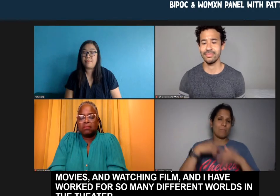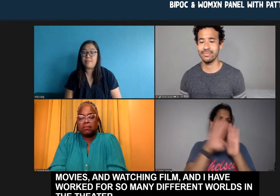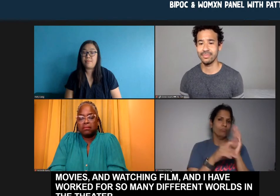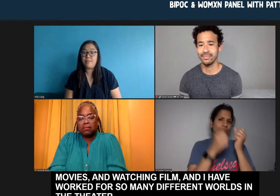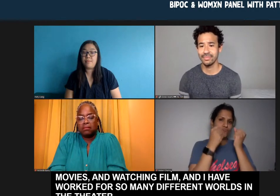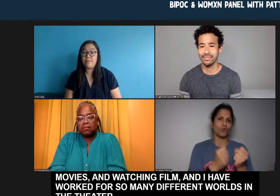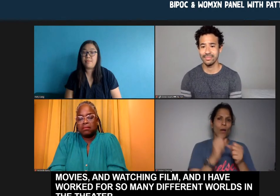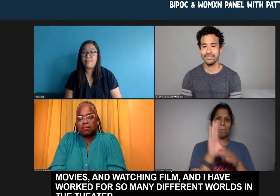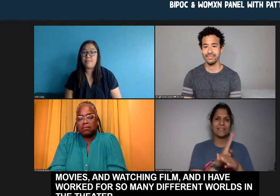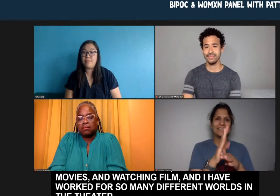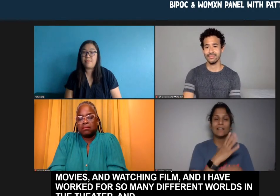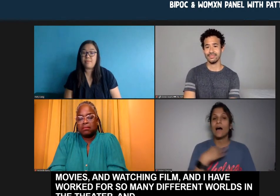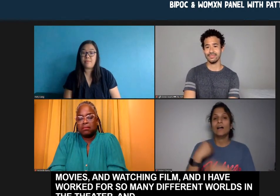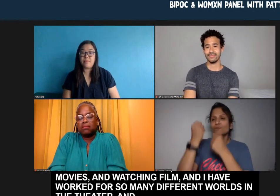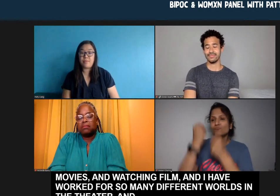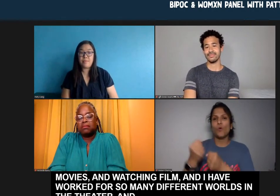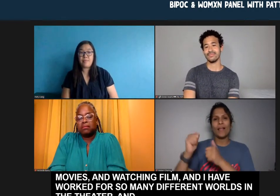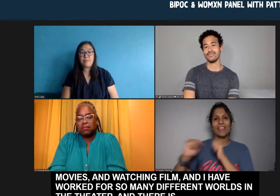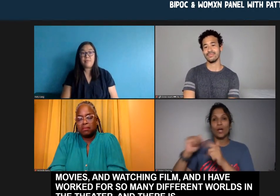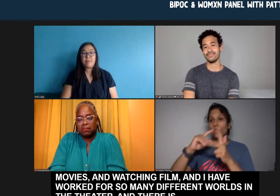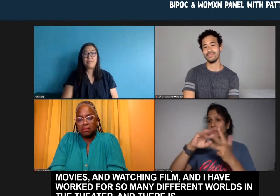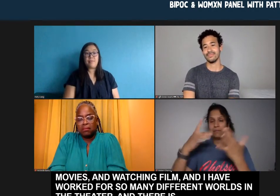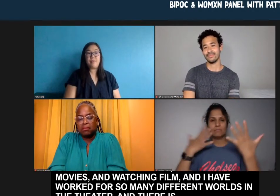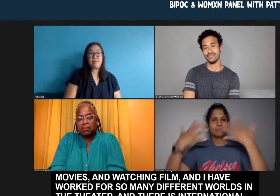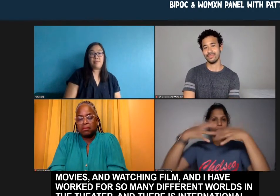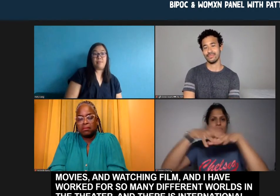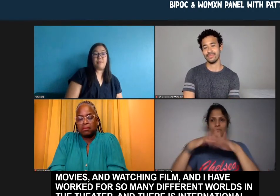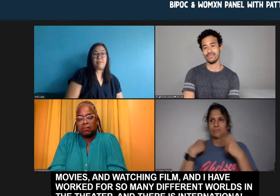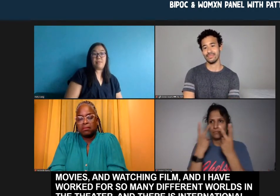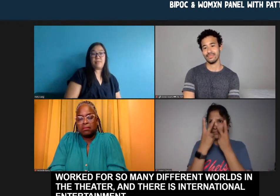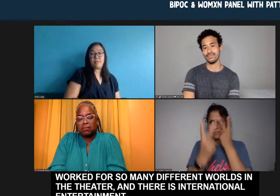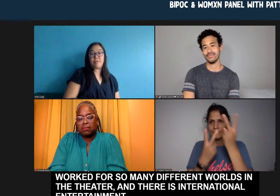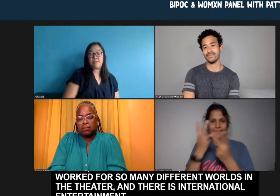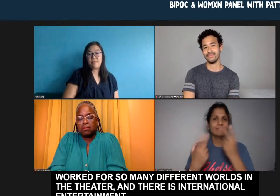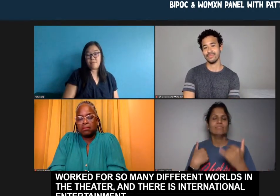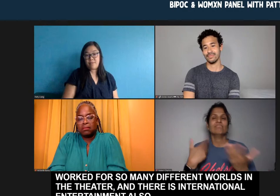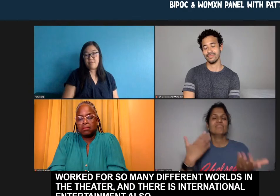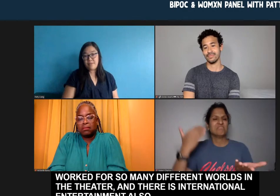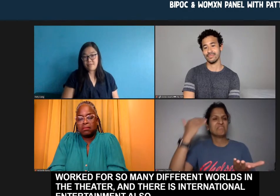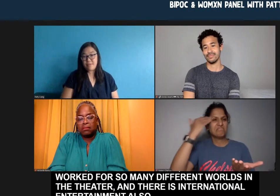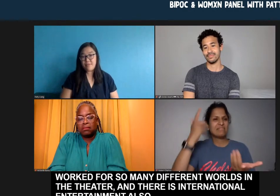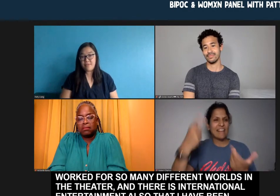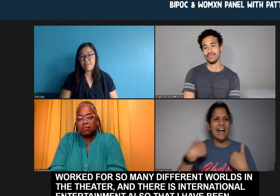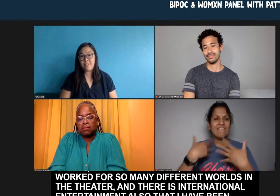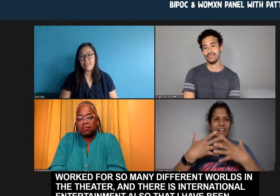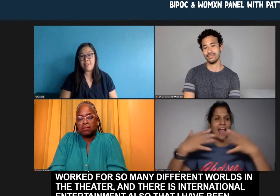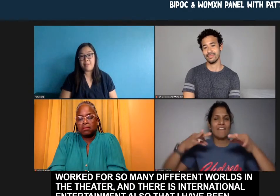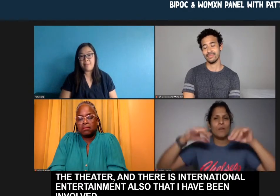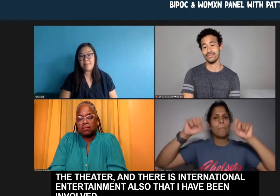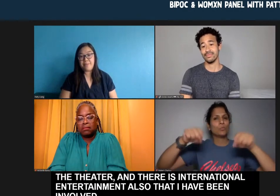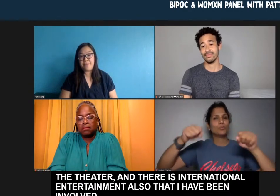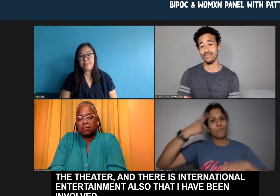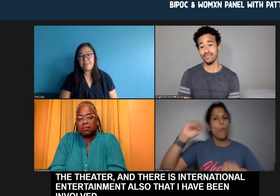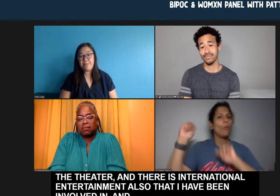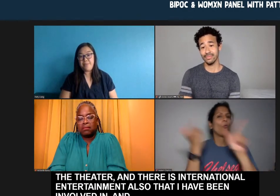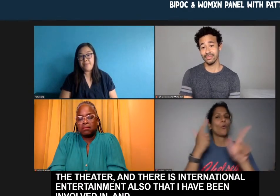there's international entertainment also that I've been involved in. And I'm just such a visual